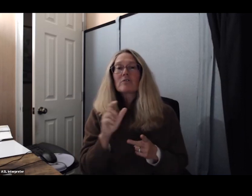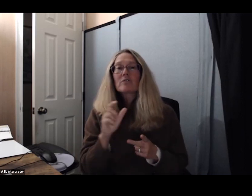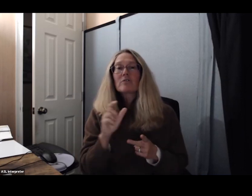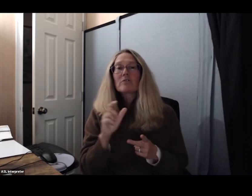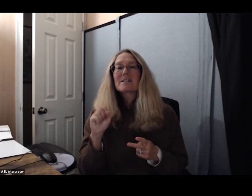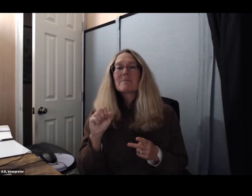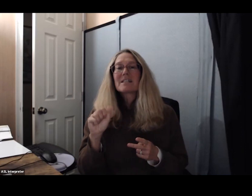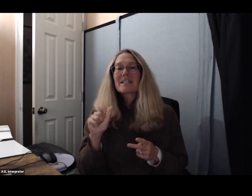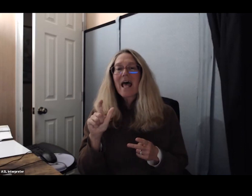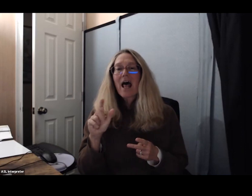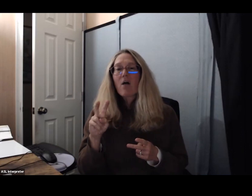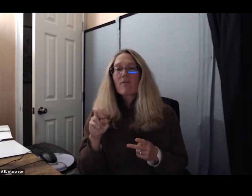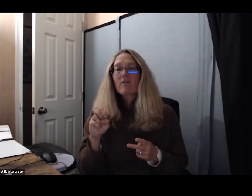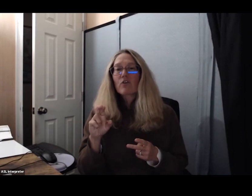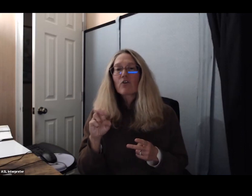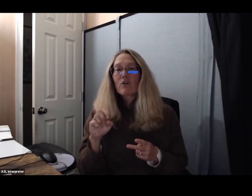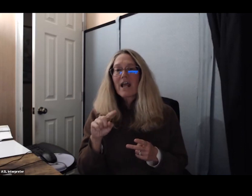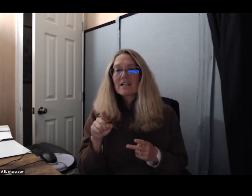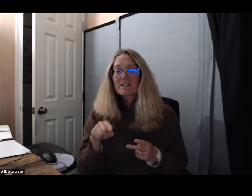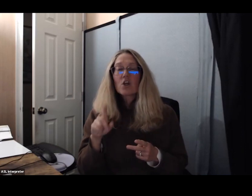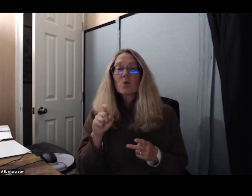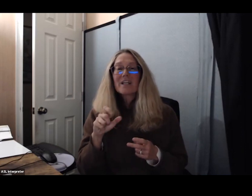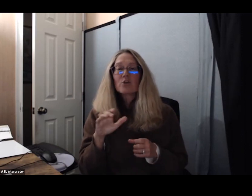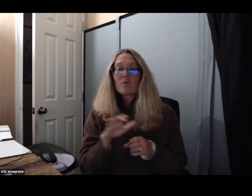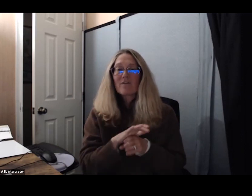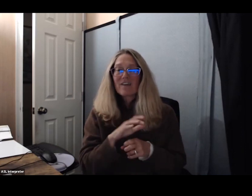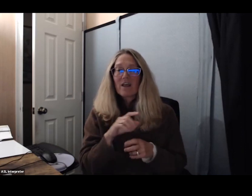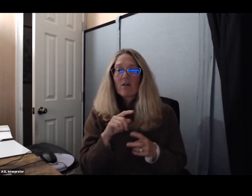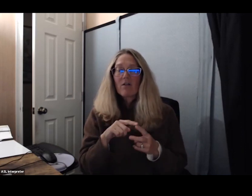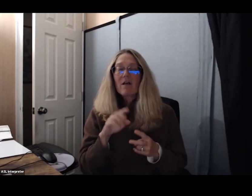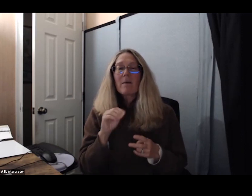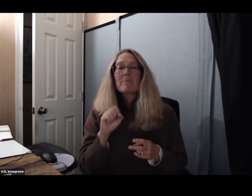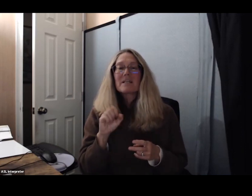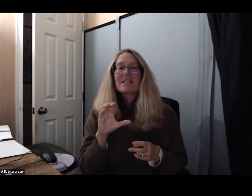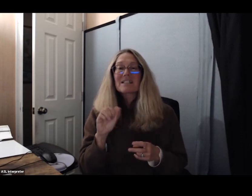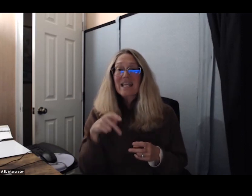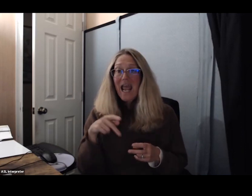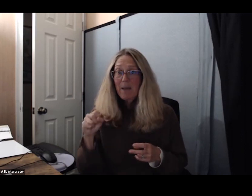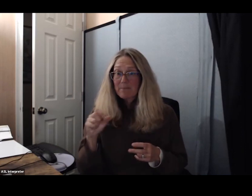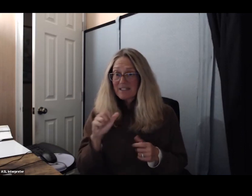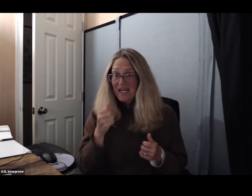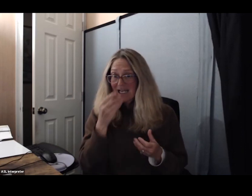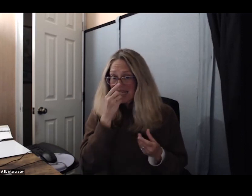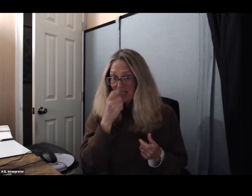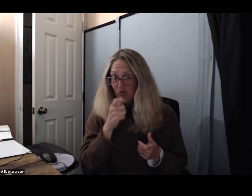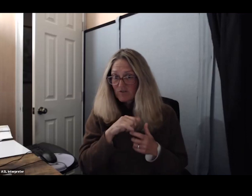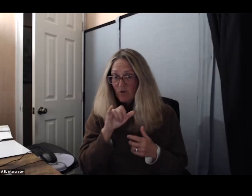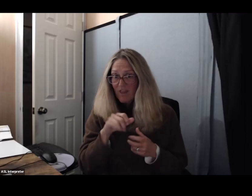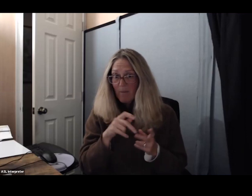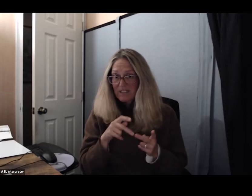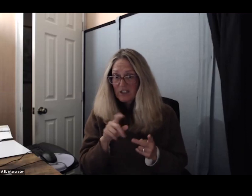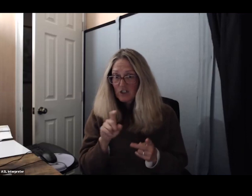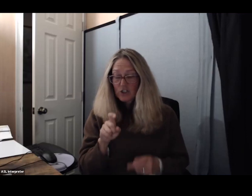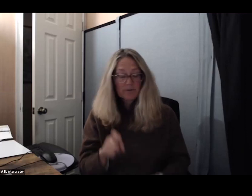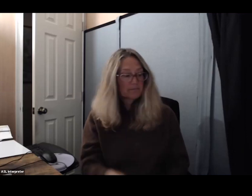Alvarez. So any interest in, we need to fill that representative from Ms. Capps. Any interest in that?